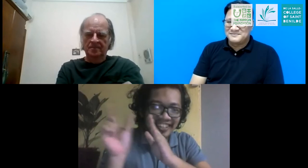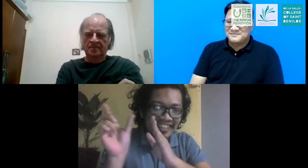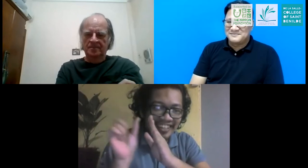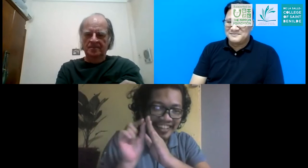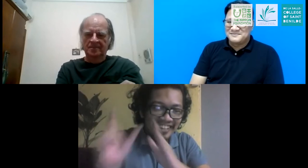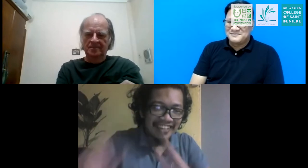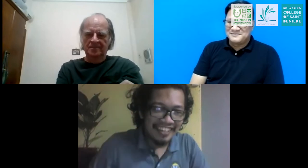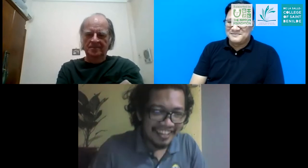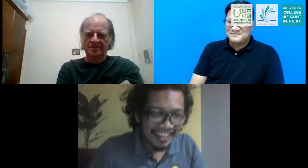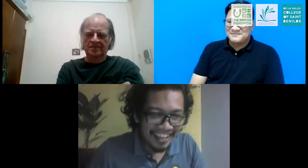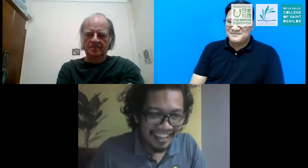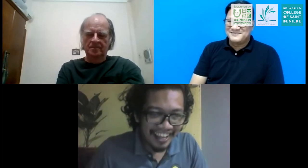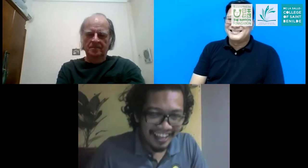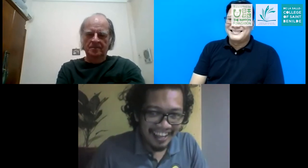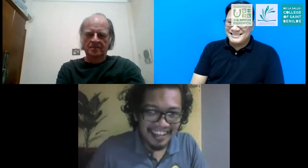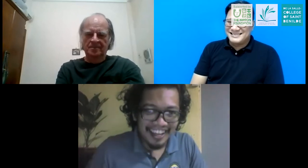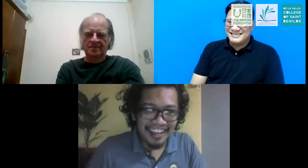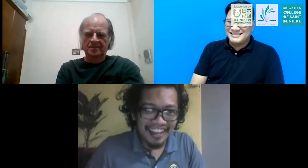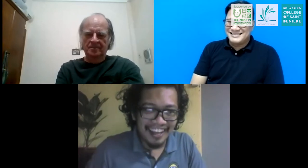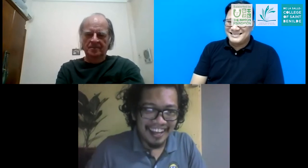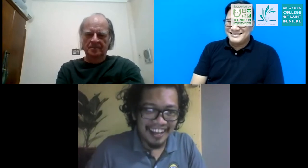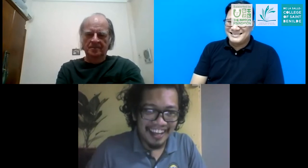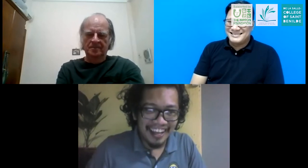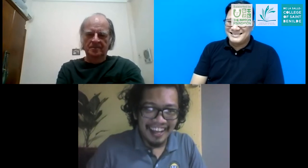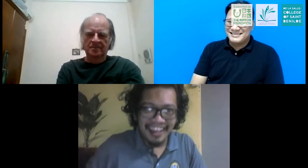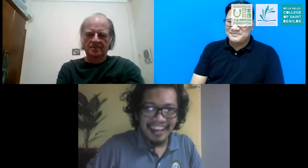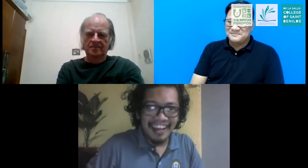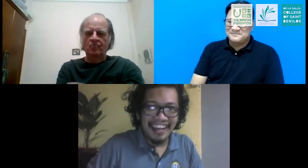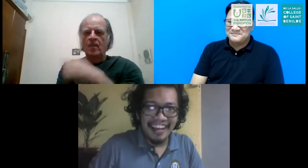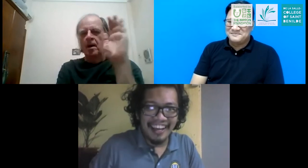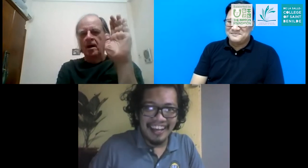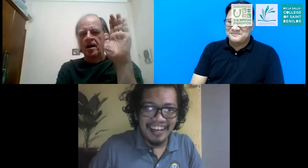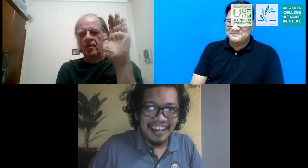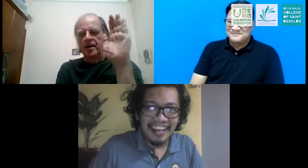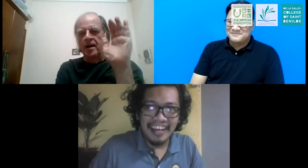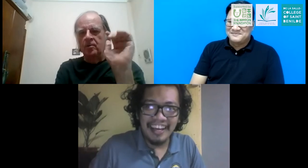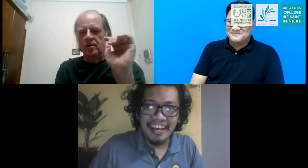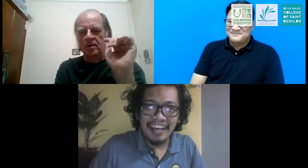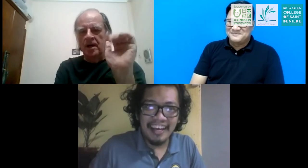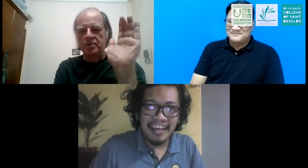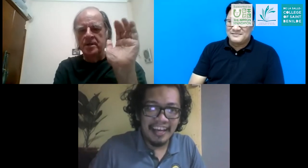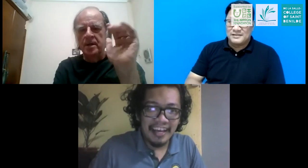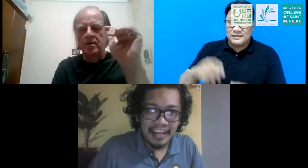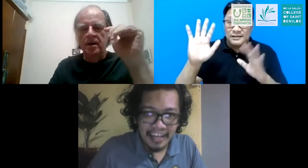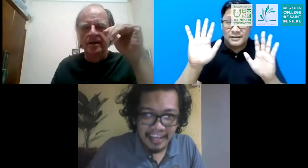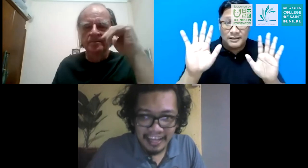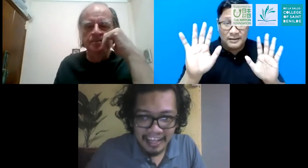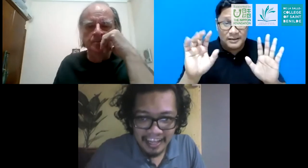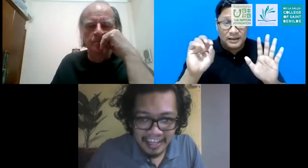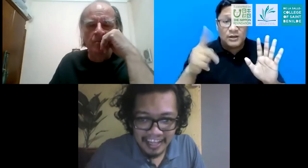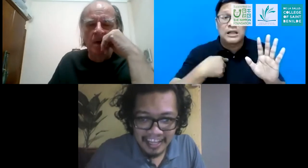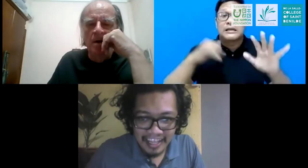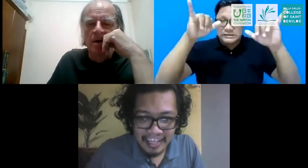It's just loading. Okay, I will stay